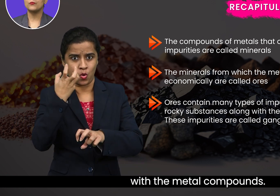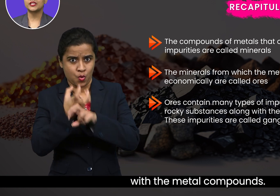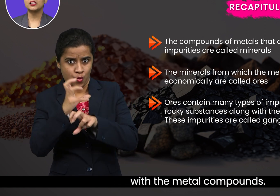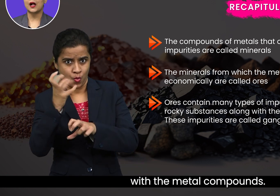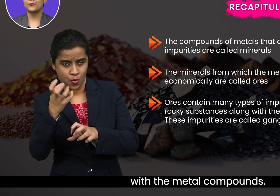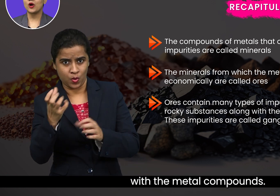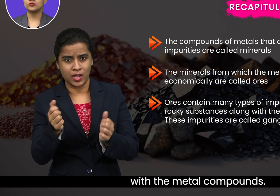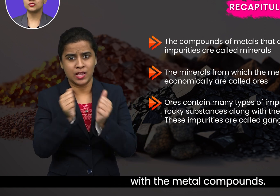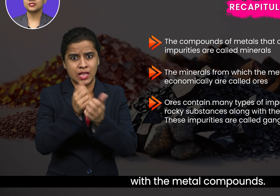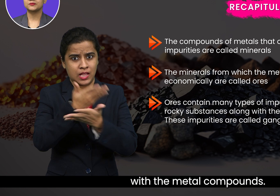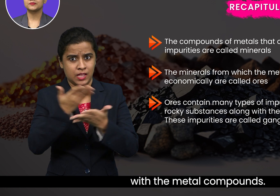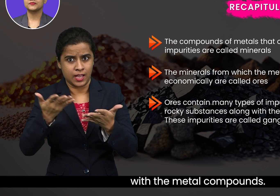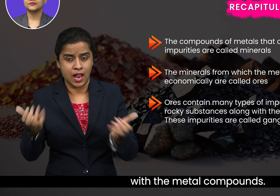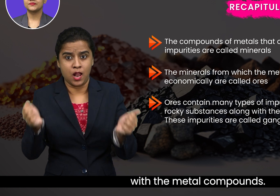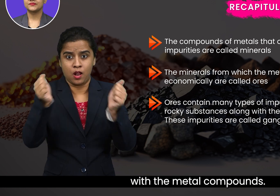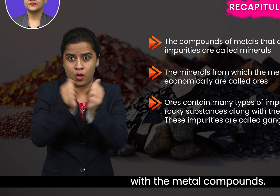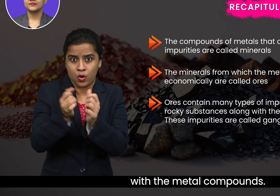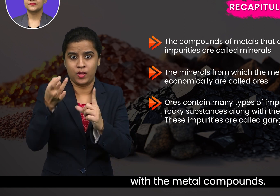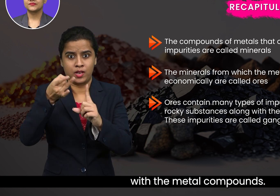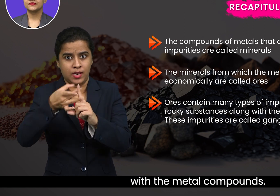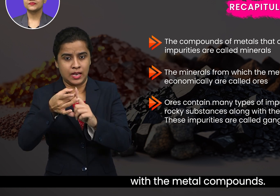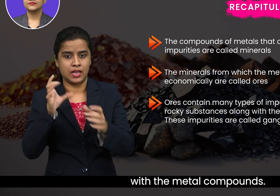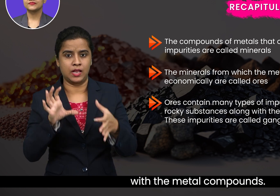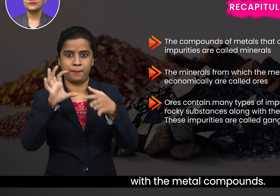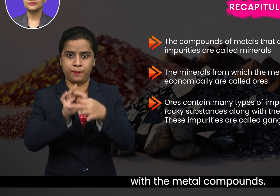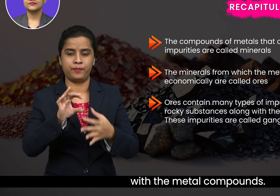with the metal compounds.